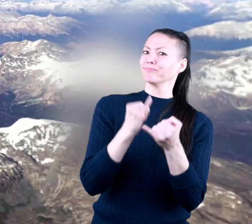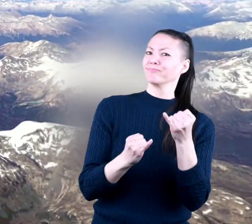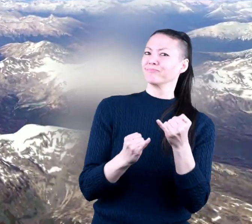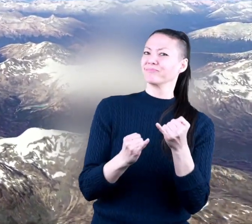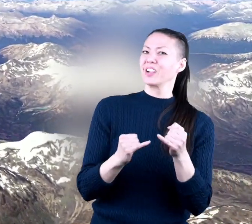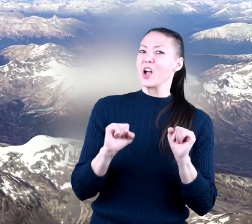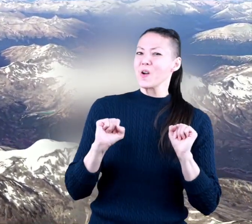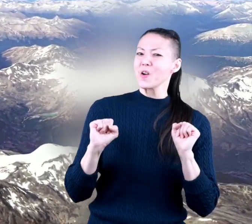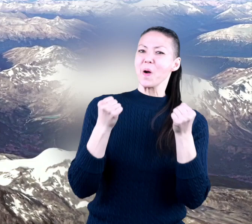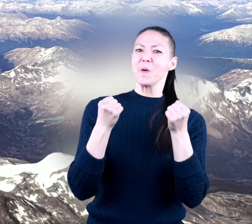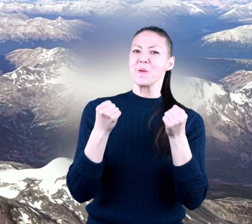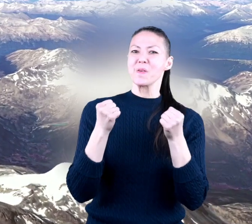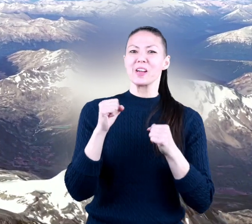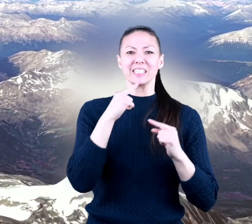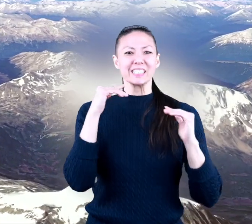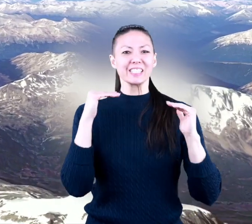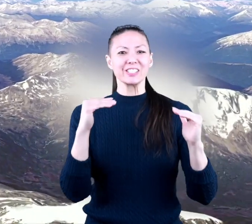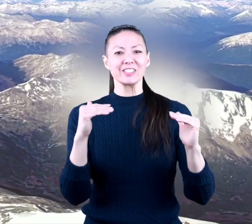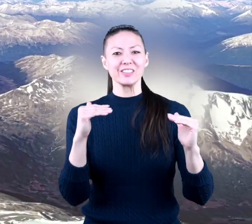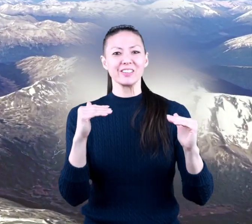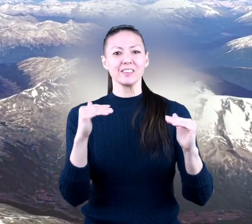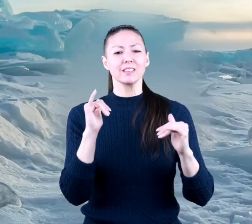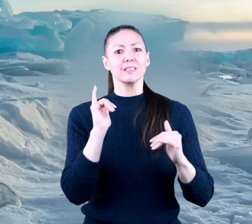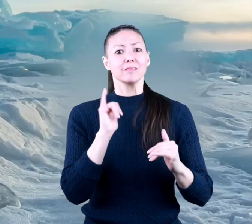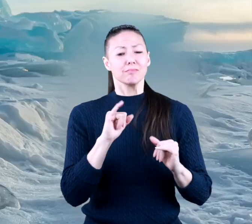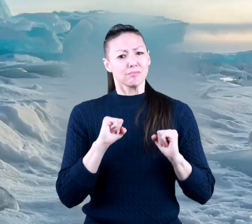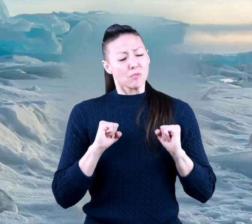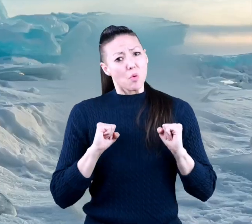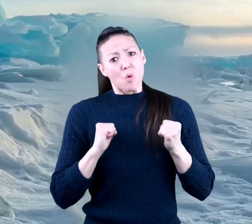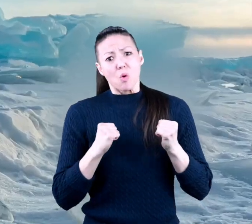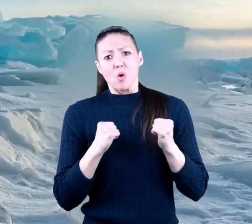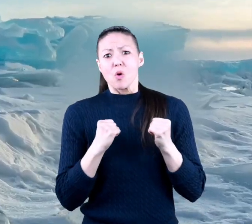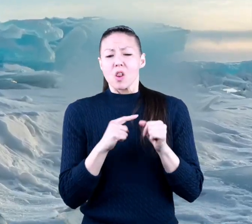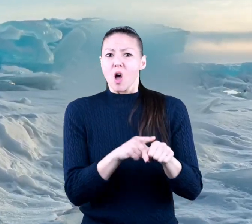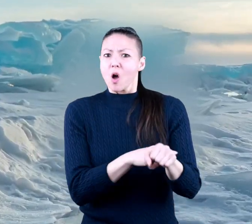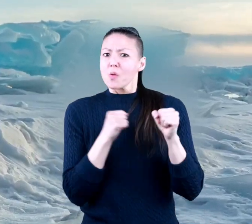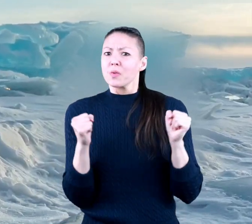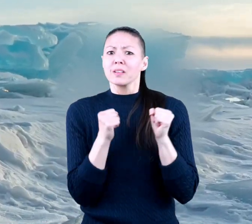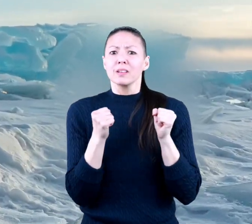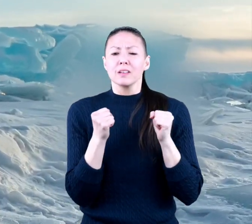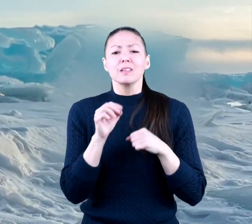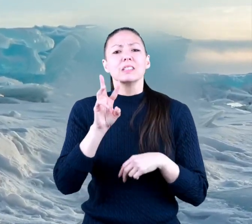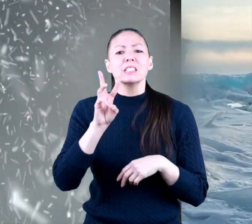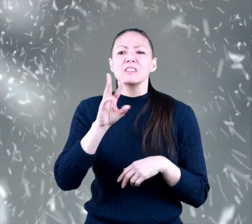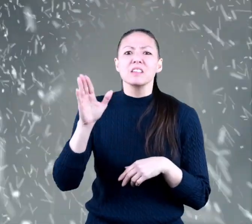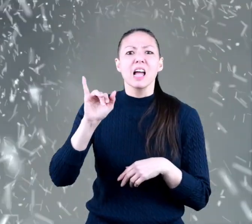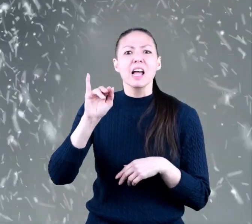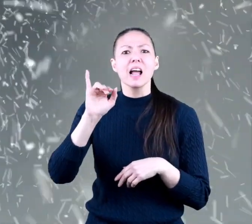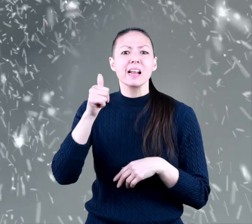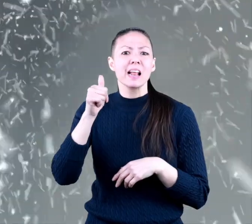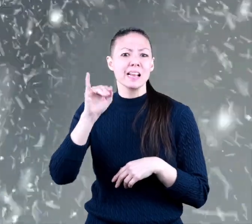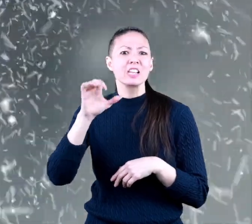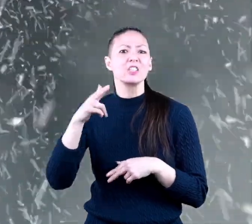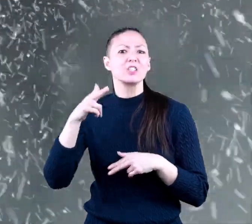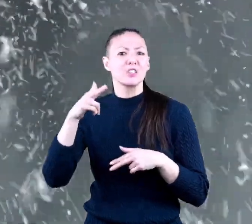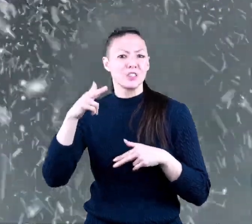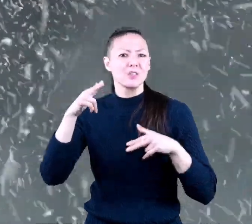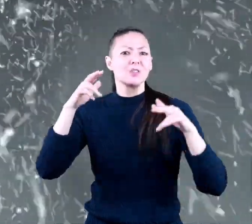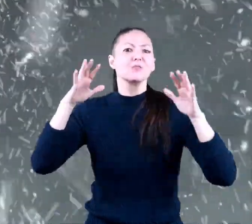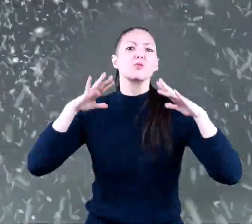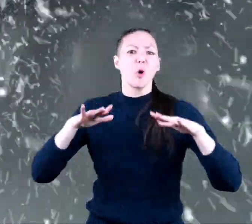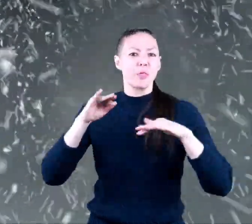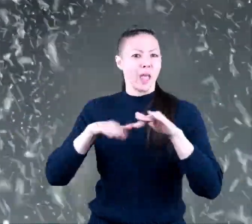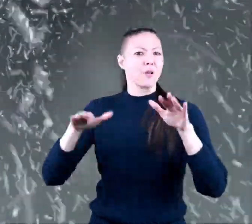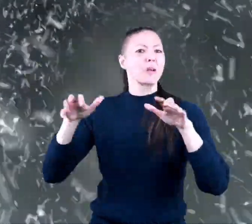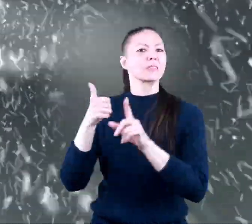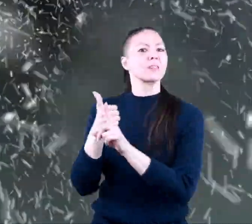Finally, you have your cold deserts. These deserts experience long, cold winters with 6 to 10 inches of snow, more